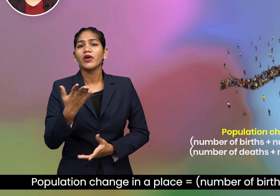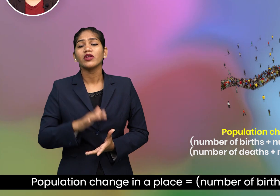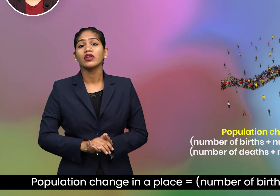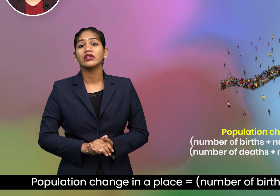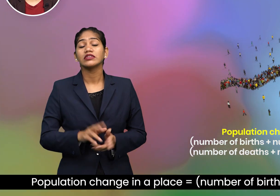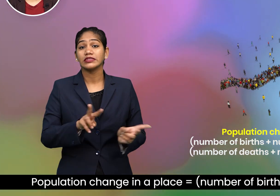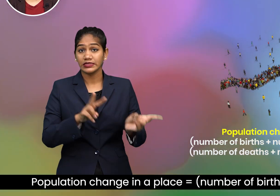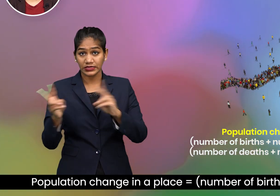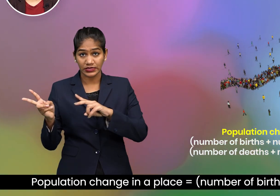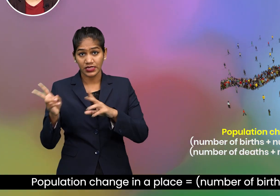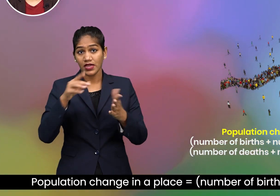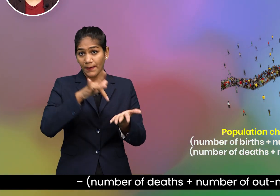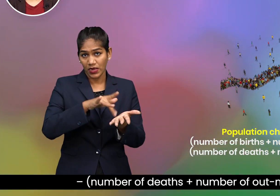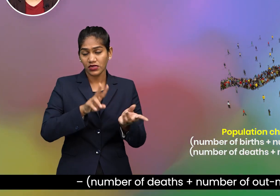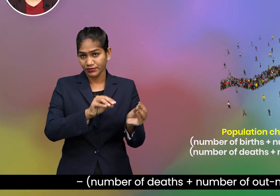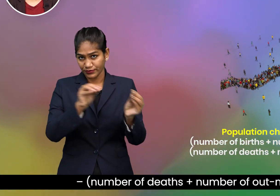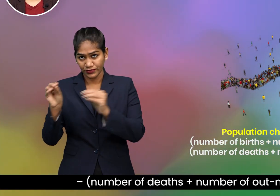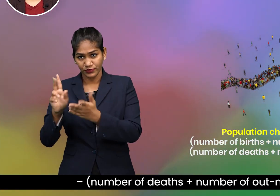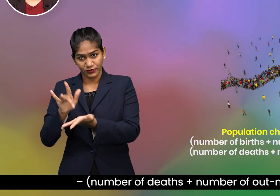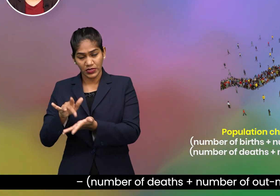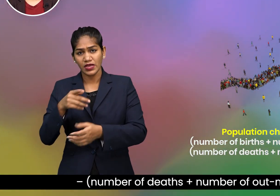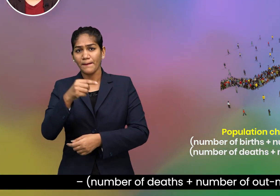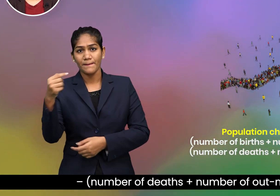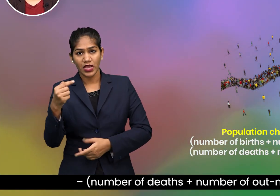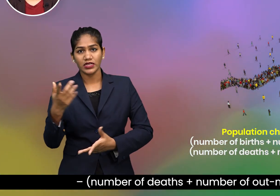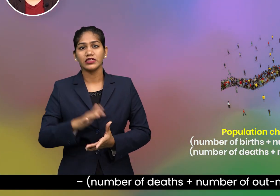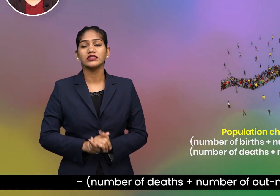of in-migrates minus